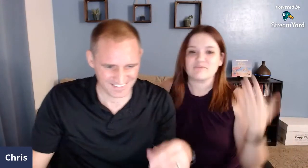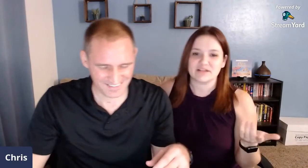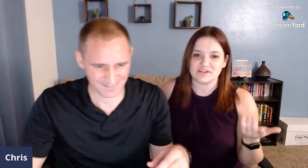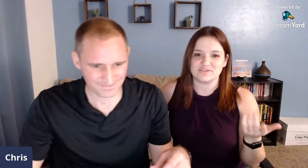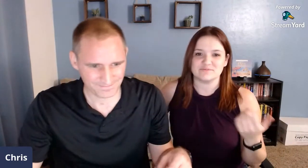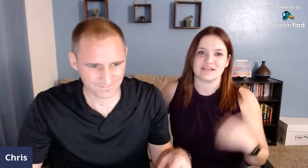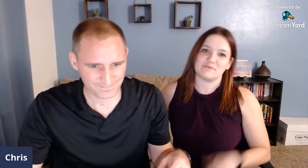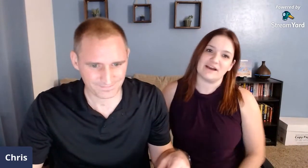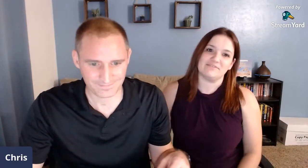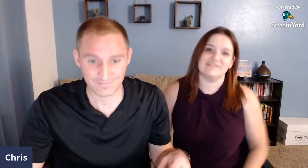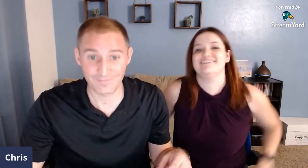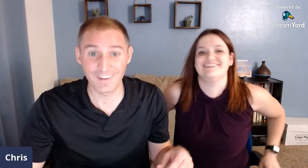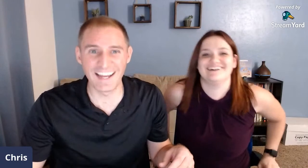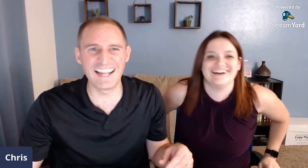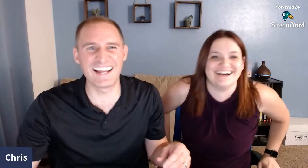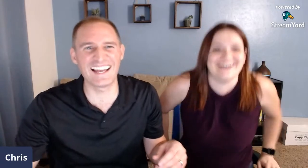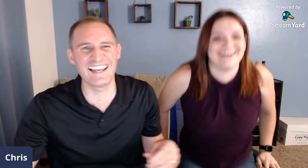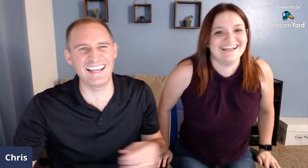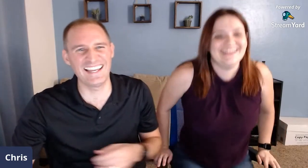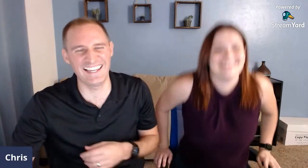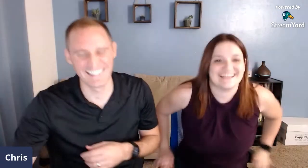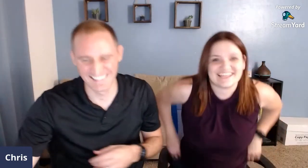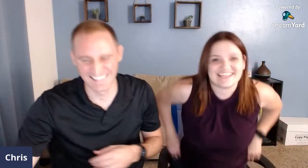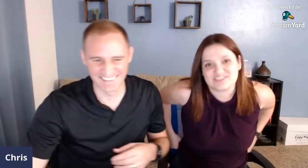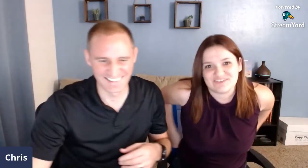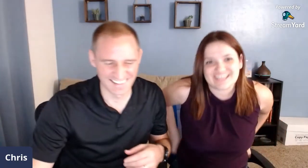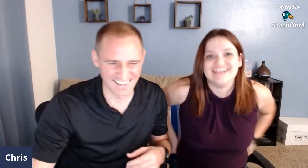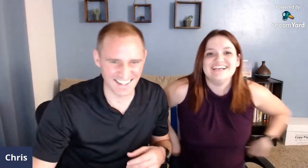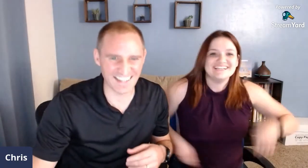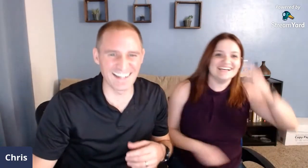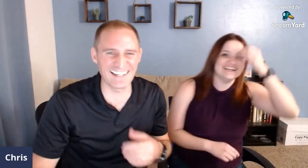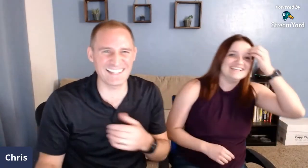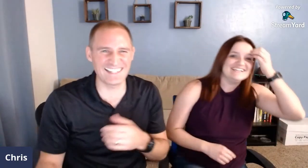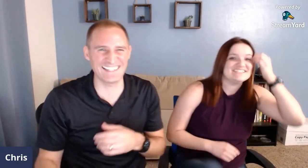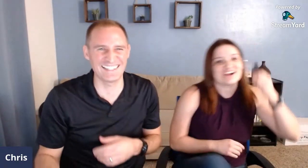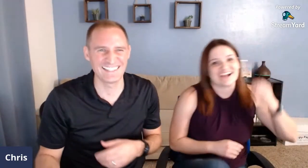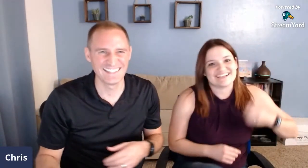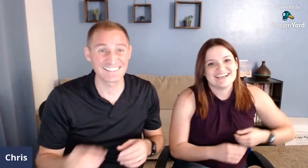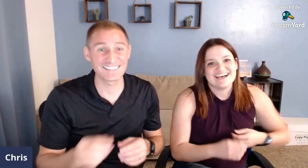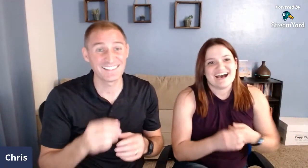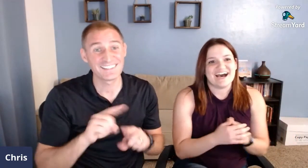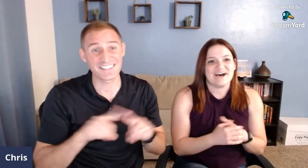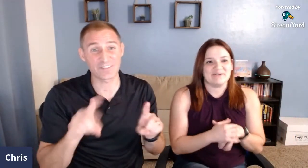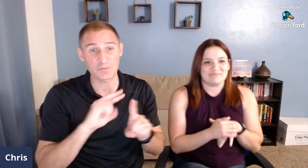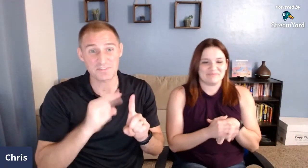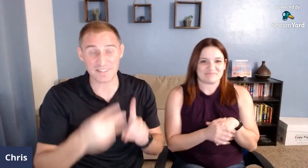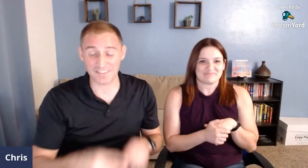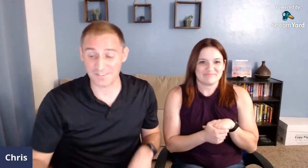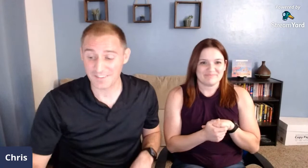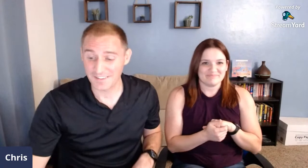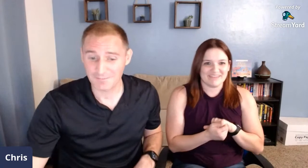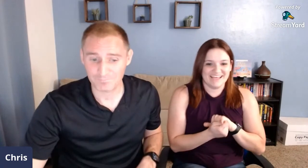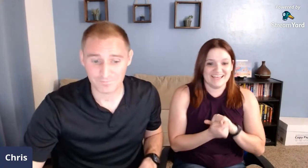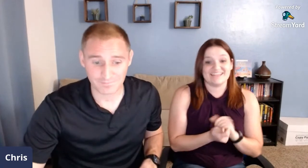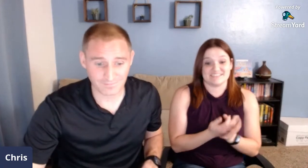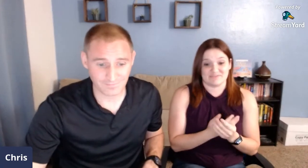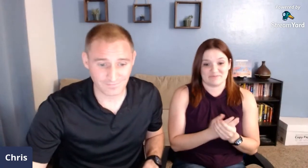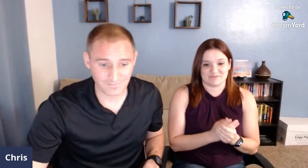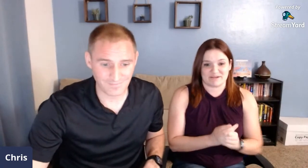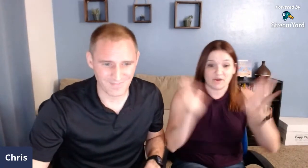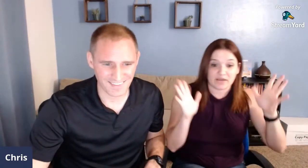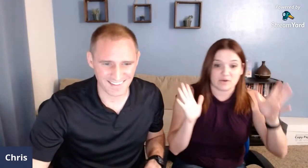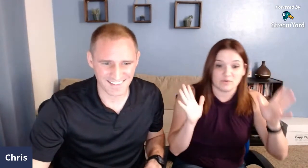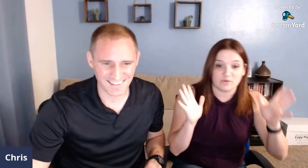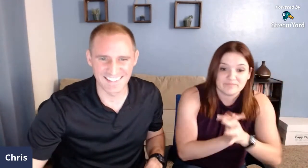You know, everybody on YouTube's like, wow. Like, that looks funny. Sorry, guys. Different perspective. It is a